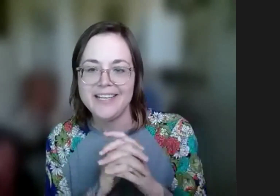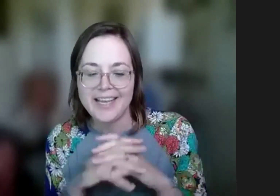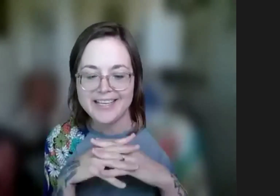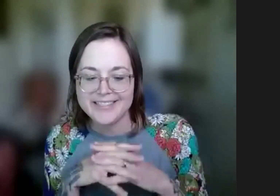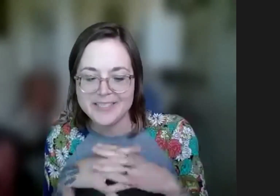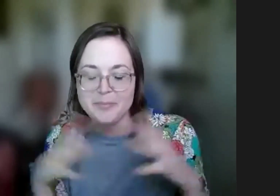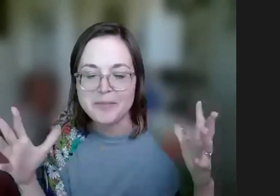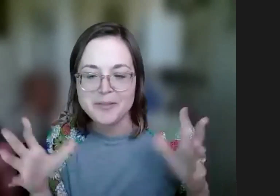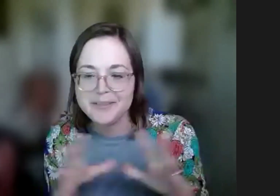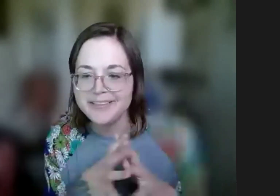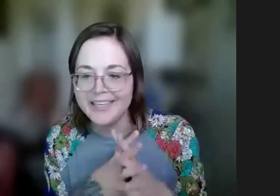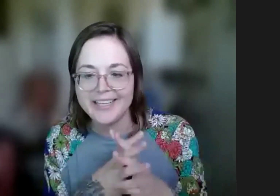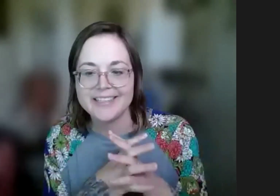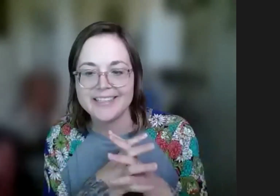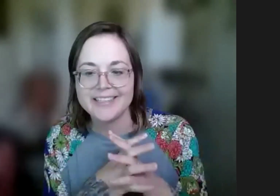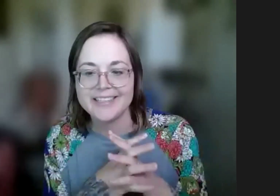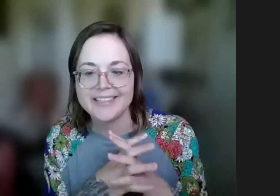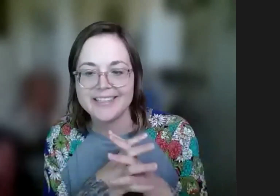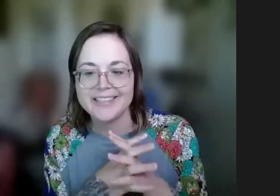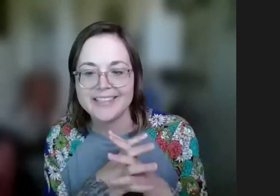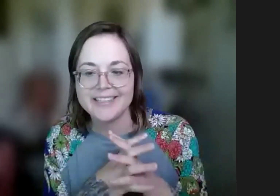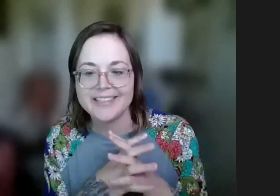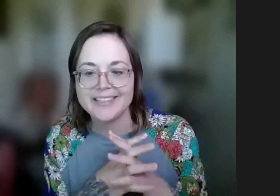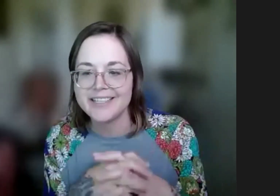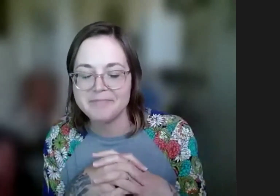space as applicable and